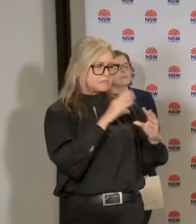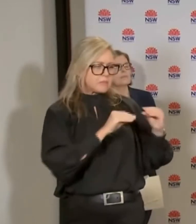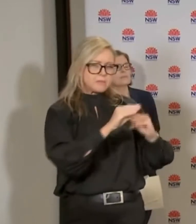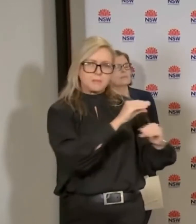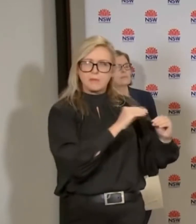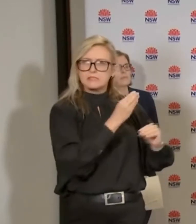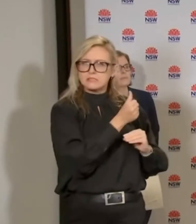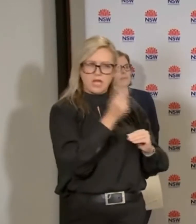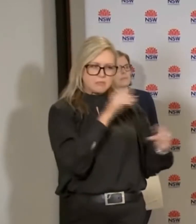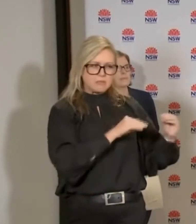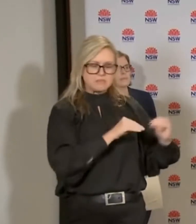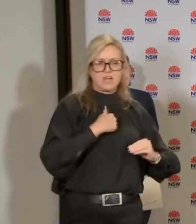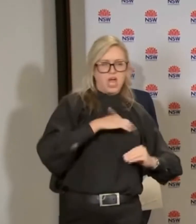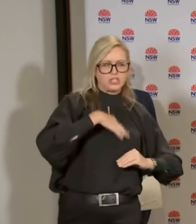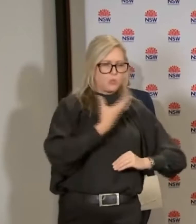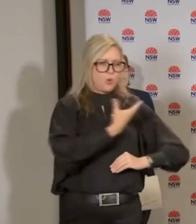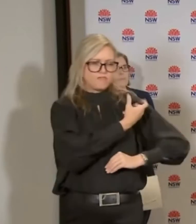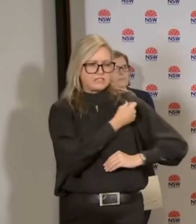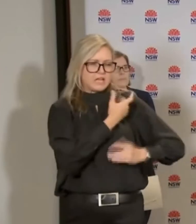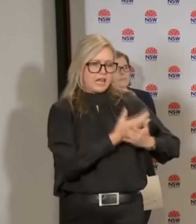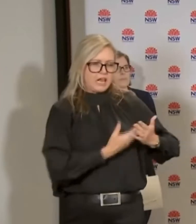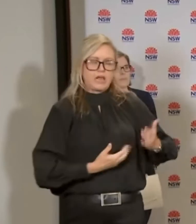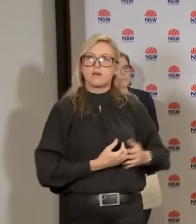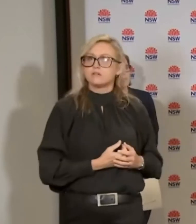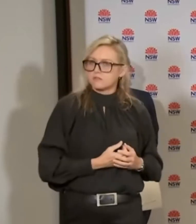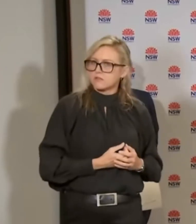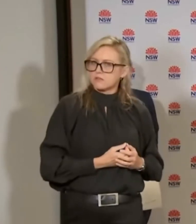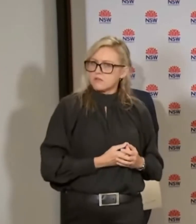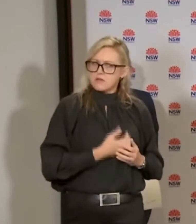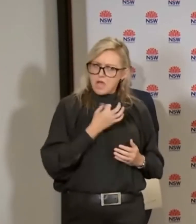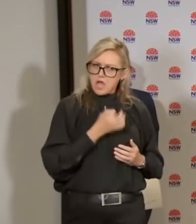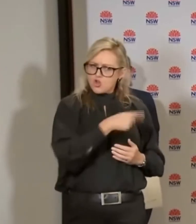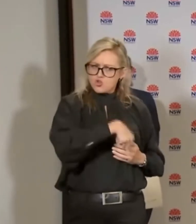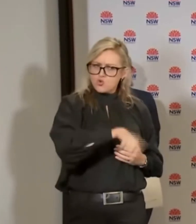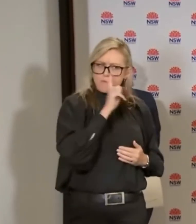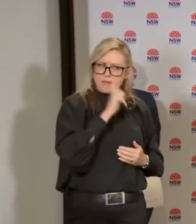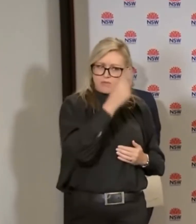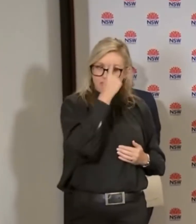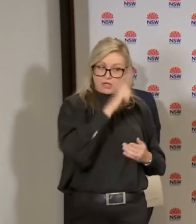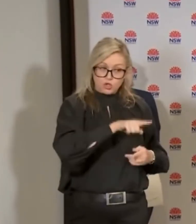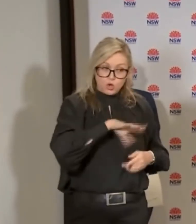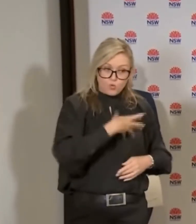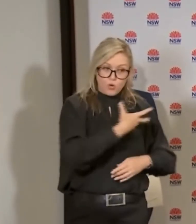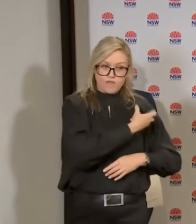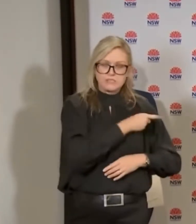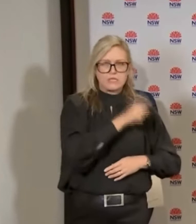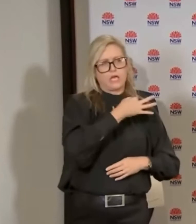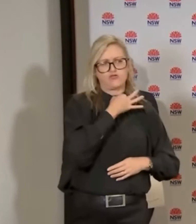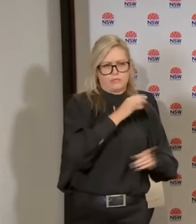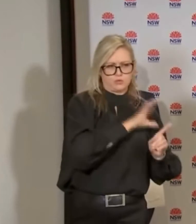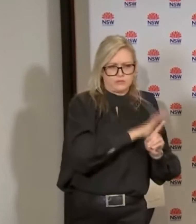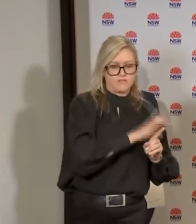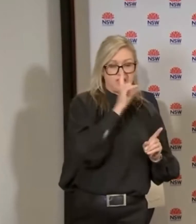that they're not going to have the jab, can I say to you, think about the fact that you're not only putting yourself at risk, your family at risk, your community at